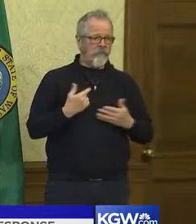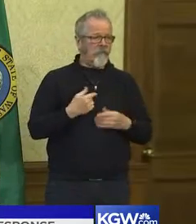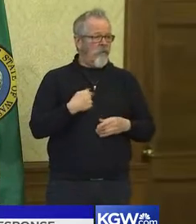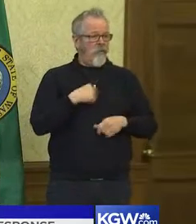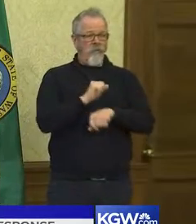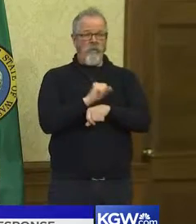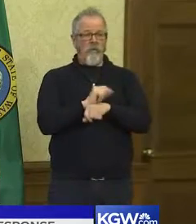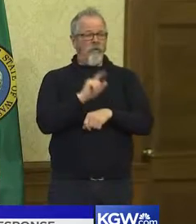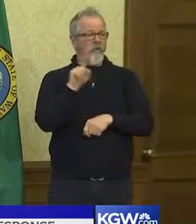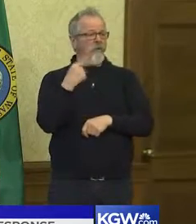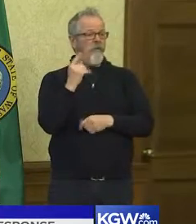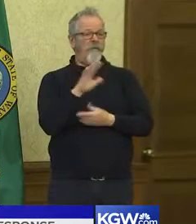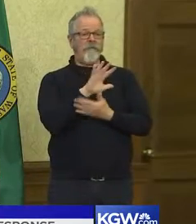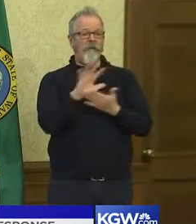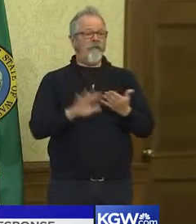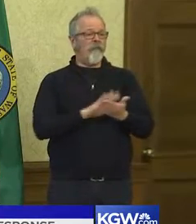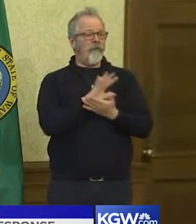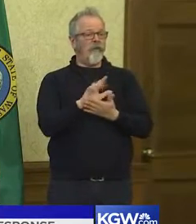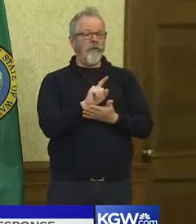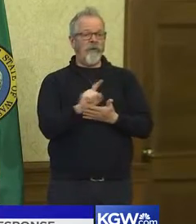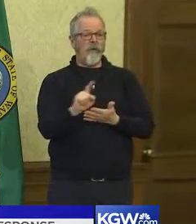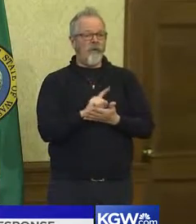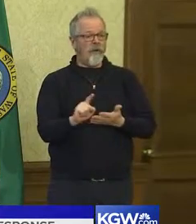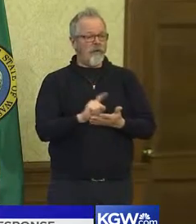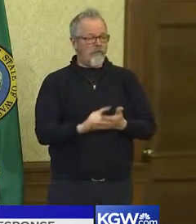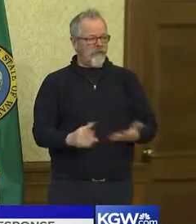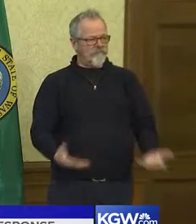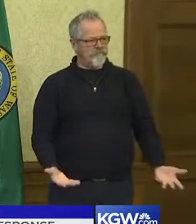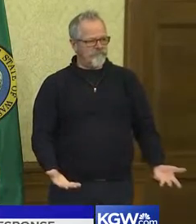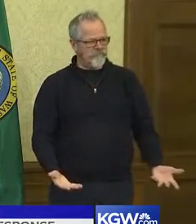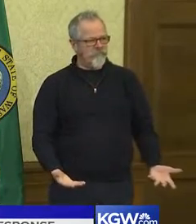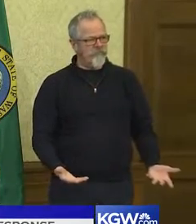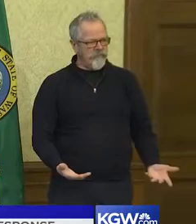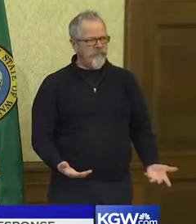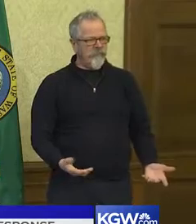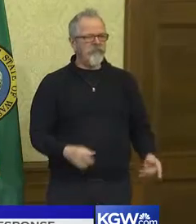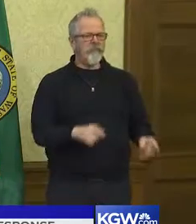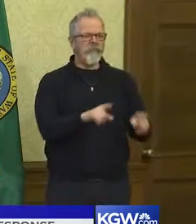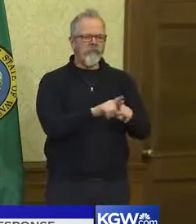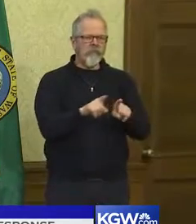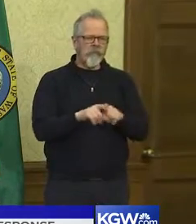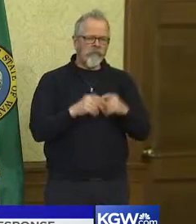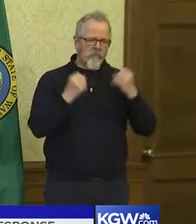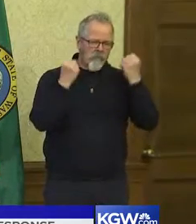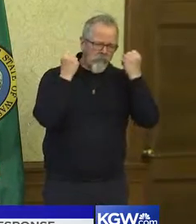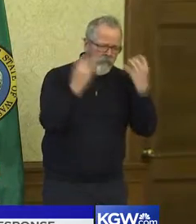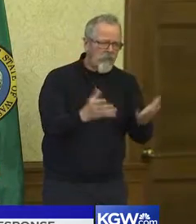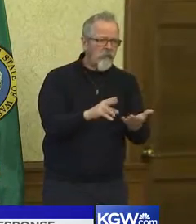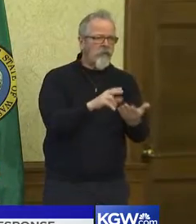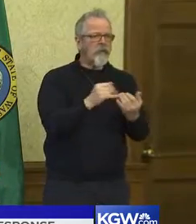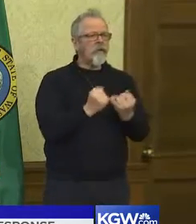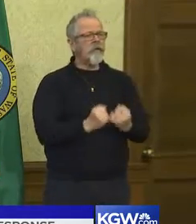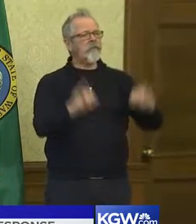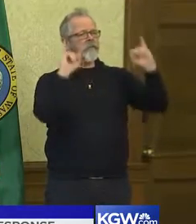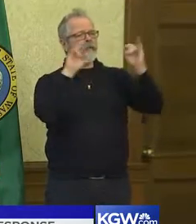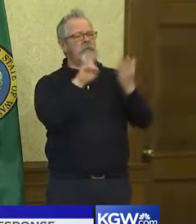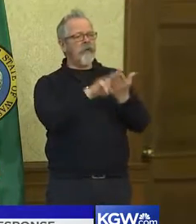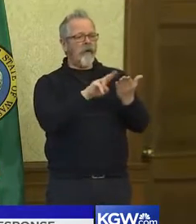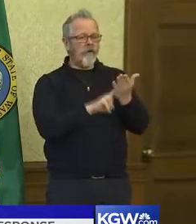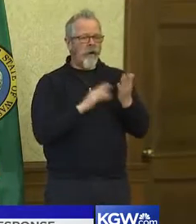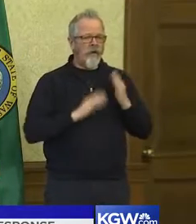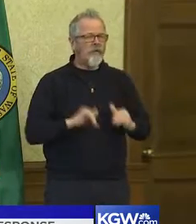will allow us to obtain that information and to be able to get them that assistance. Now, the other key thing that I